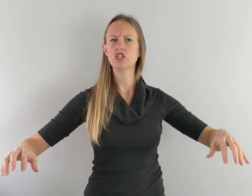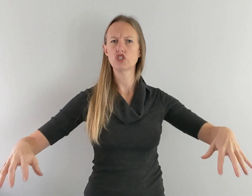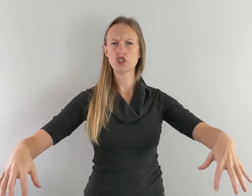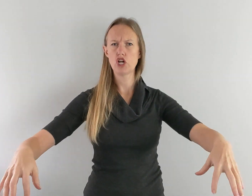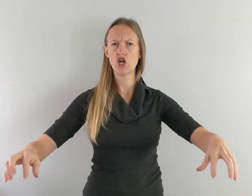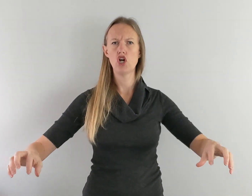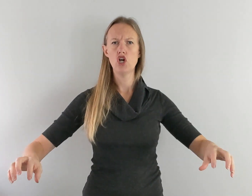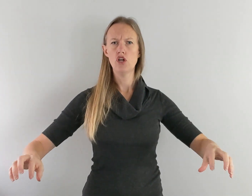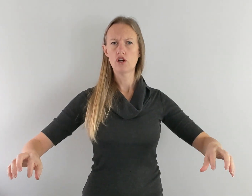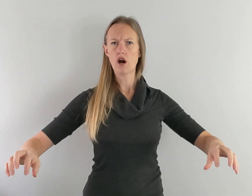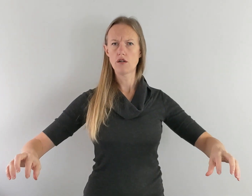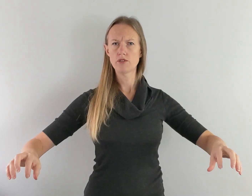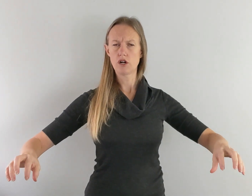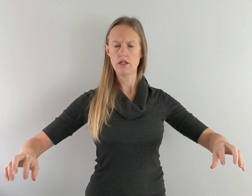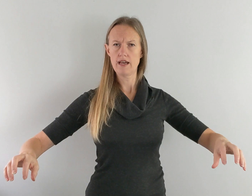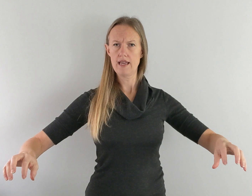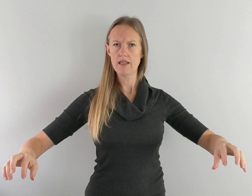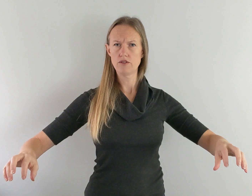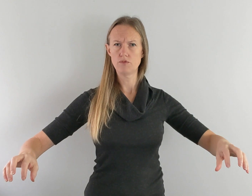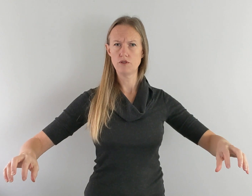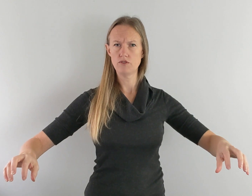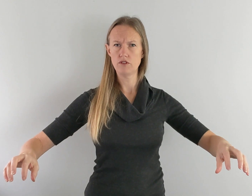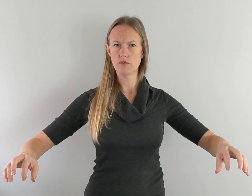in your chair. Your arms are on those beautiful